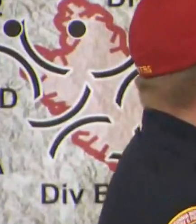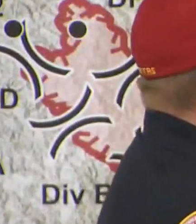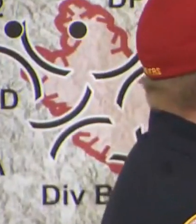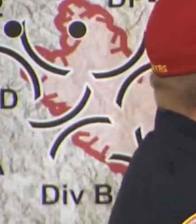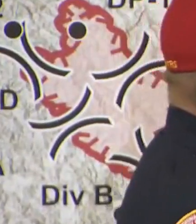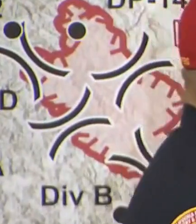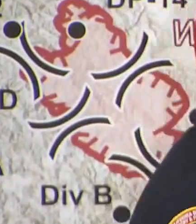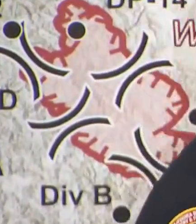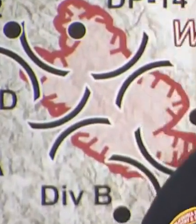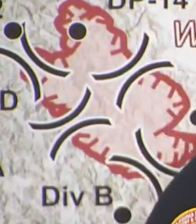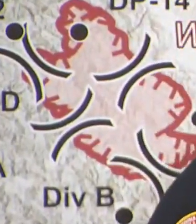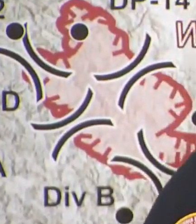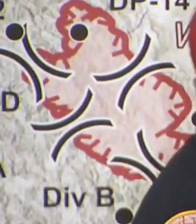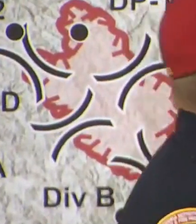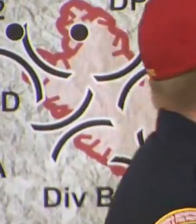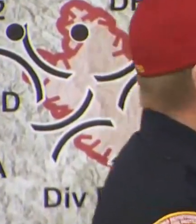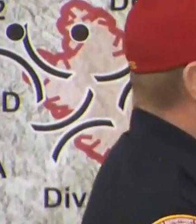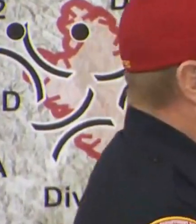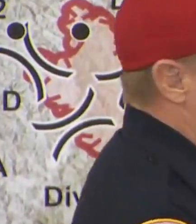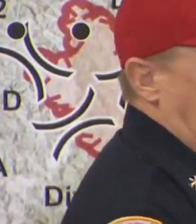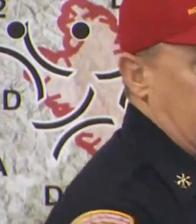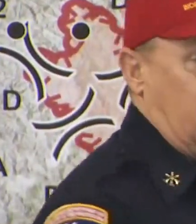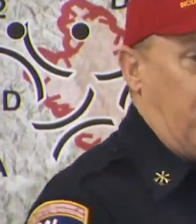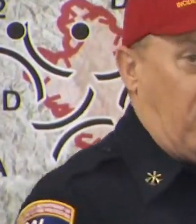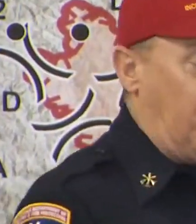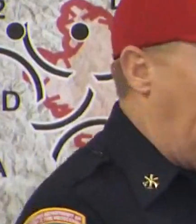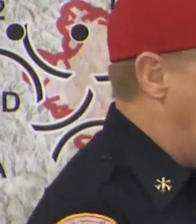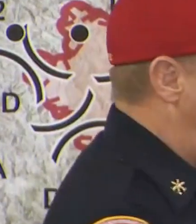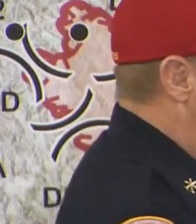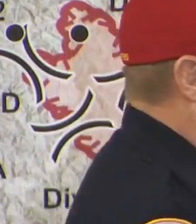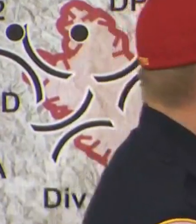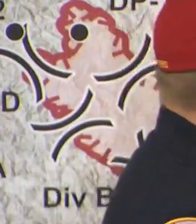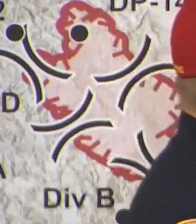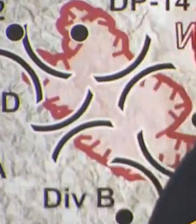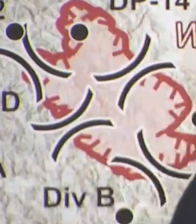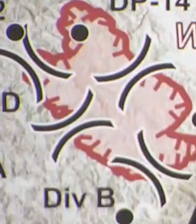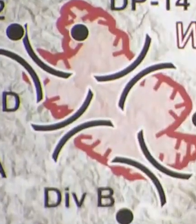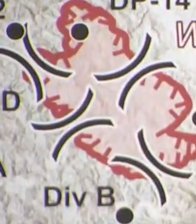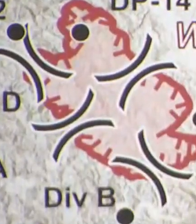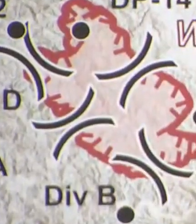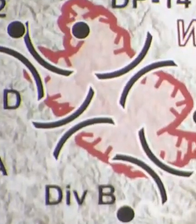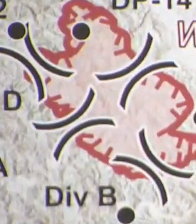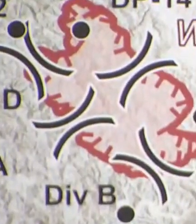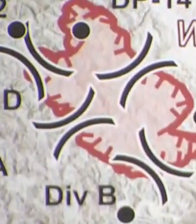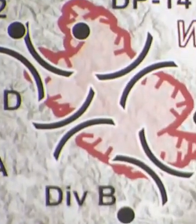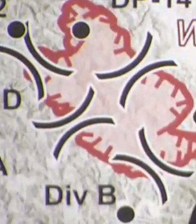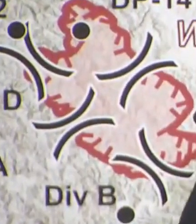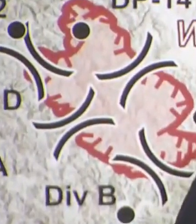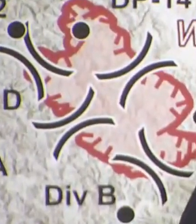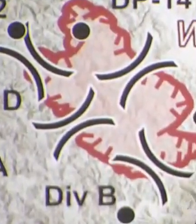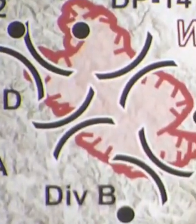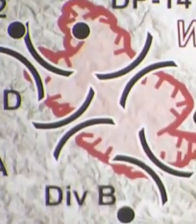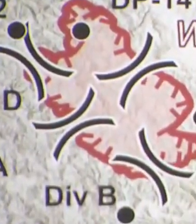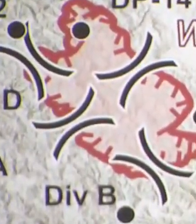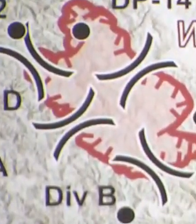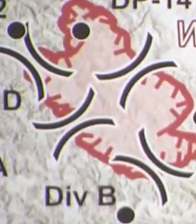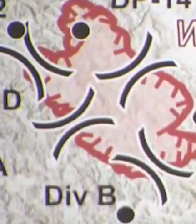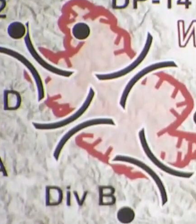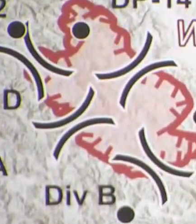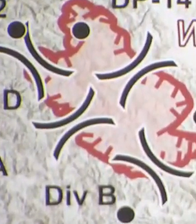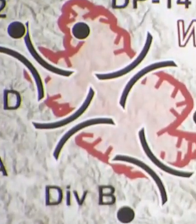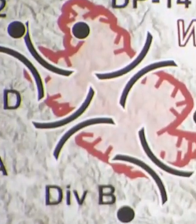Hennessy Fire has basically three what we call branches. The southern branch of the fire activity has dropped